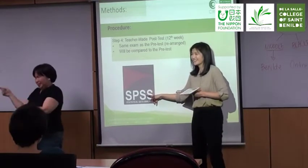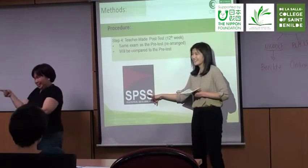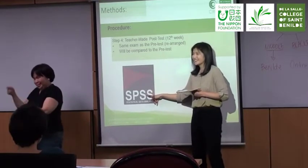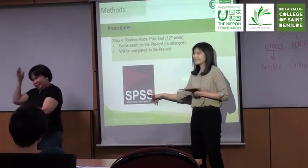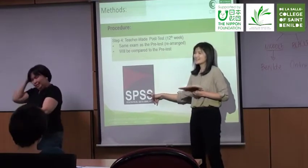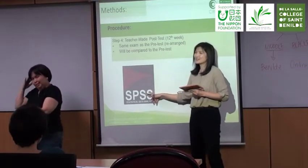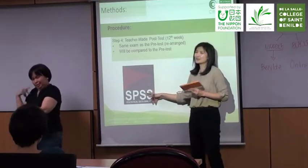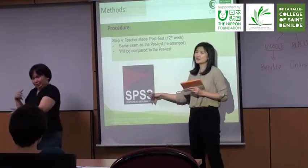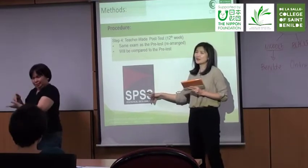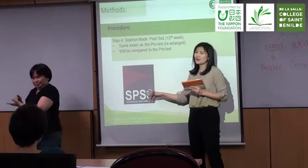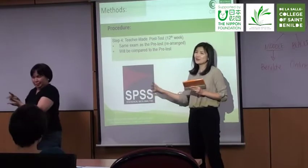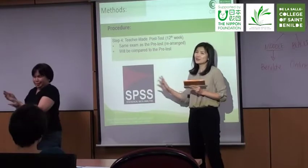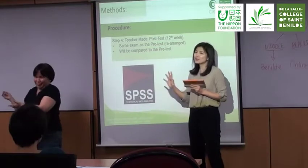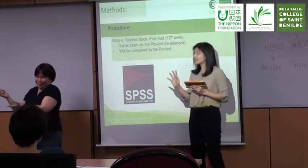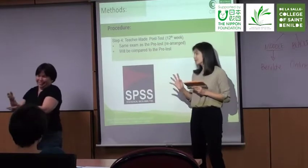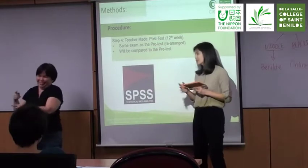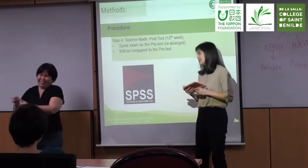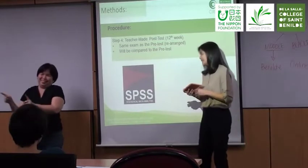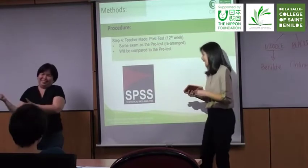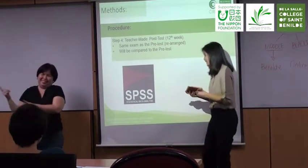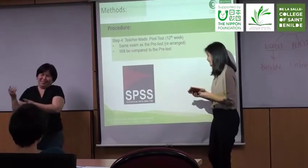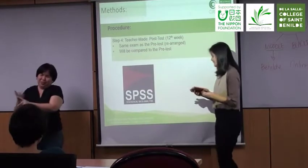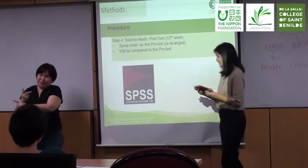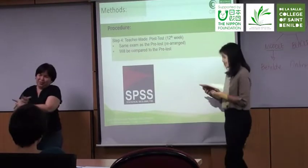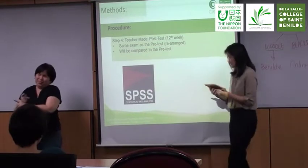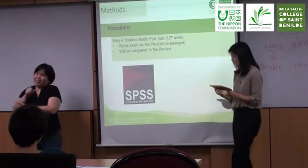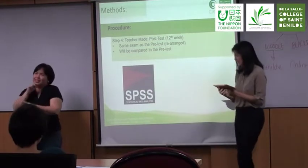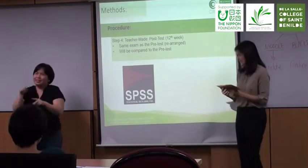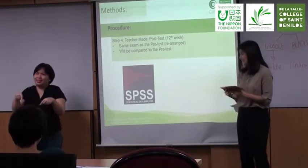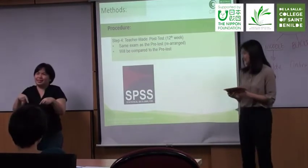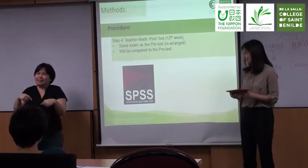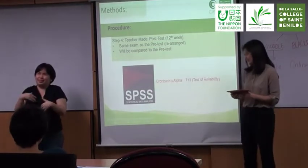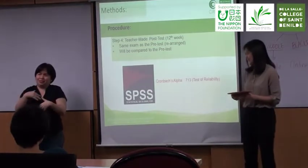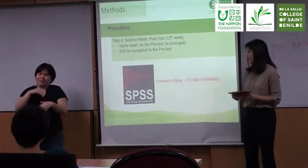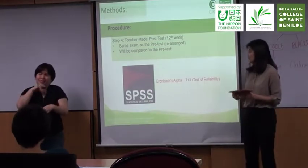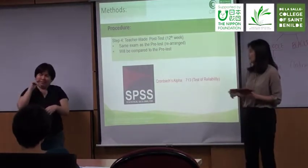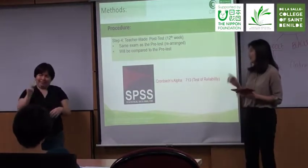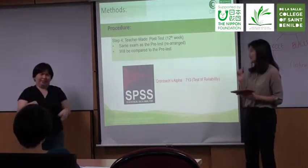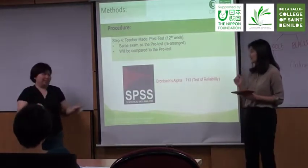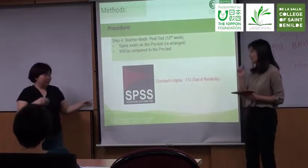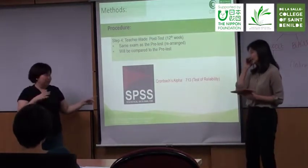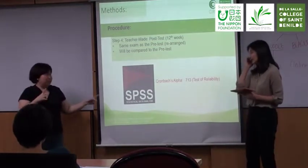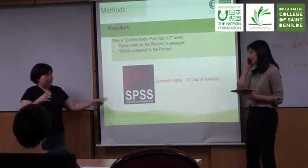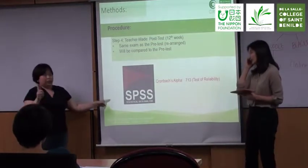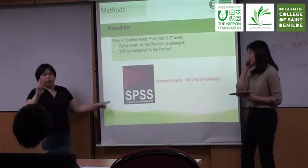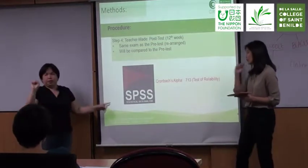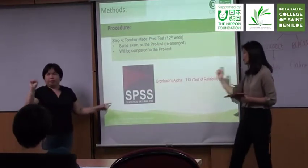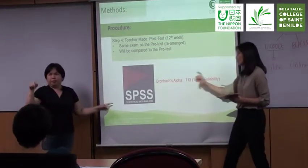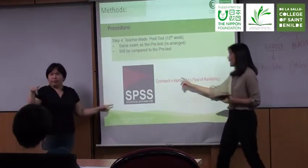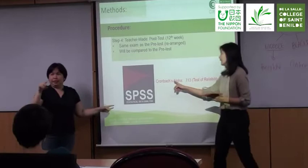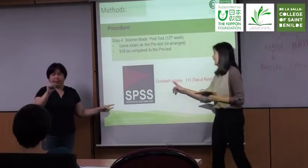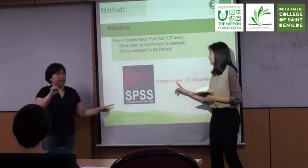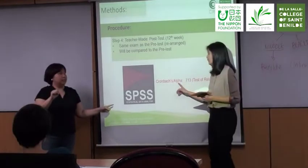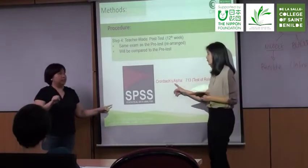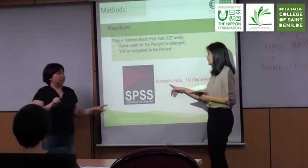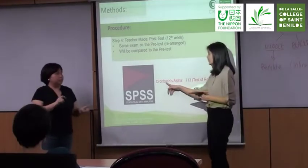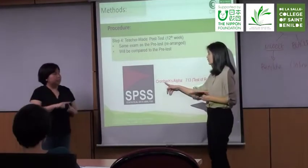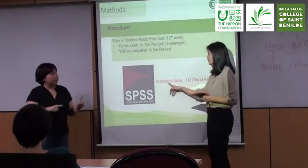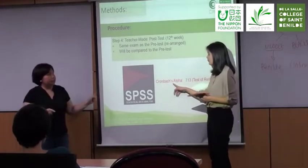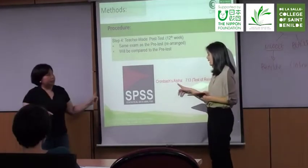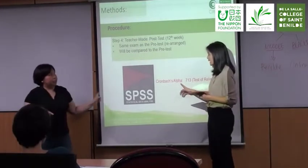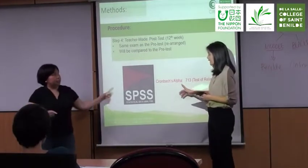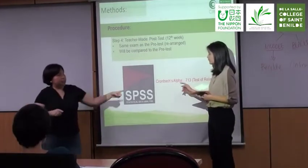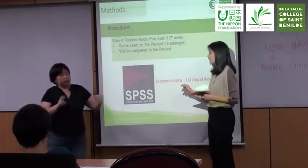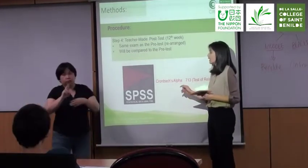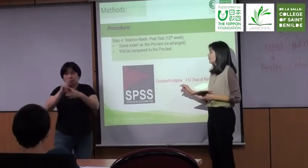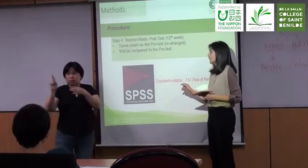us. So, we don't need to be scared. Okay, so my result with the cron back alpha, when I say